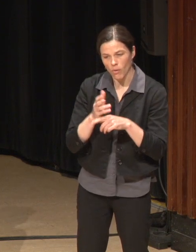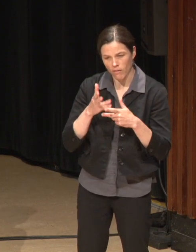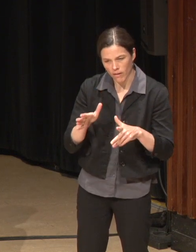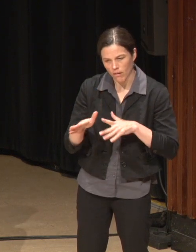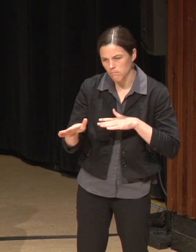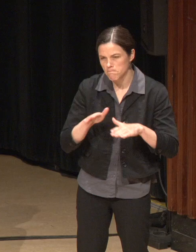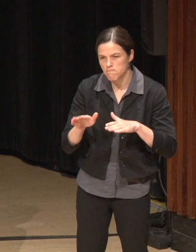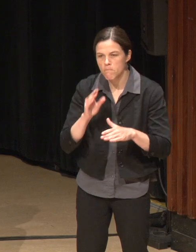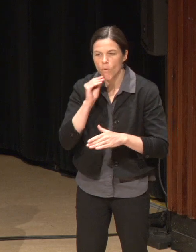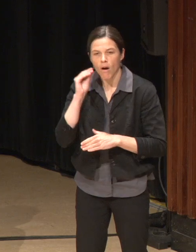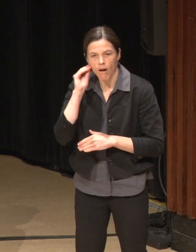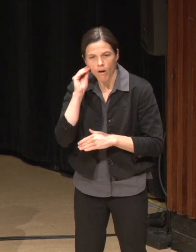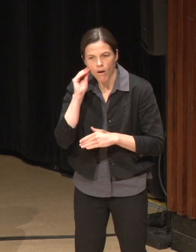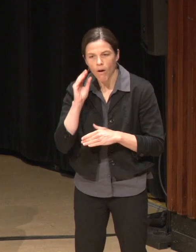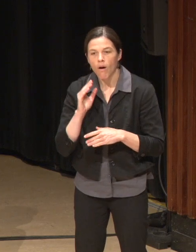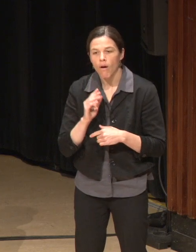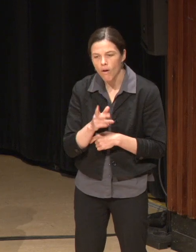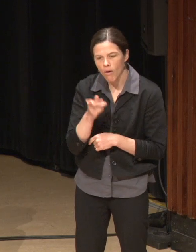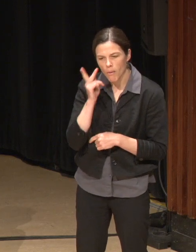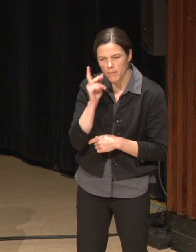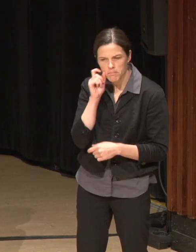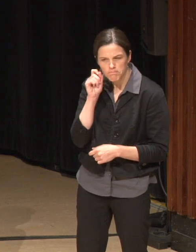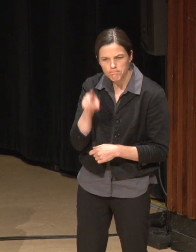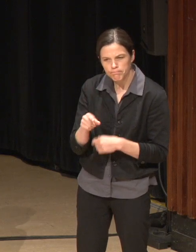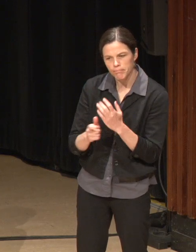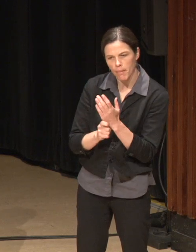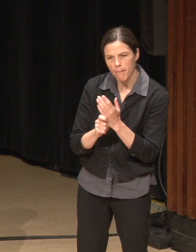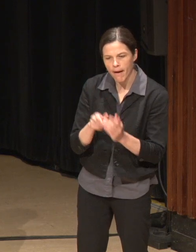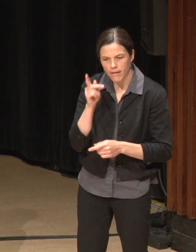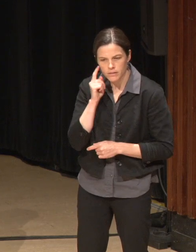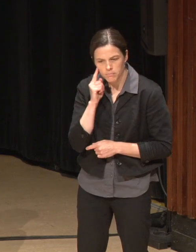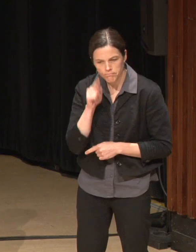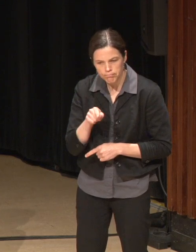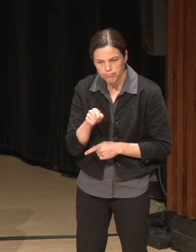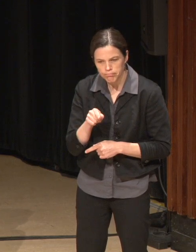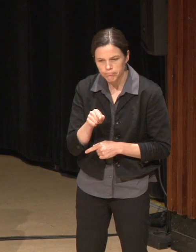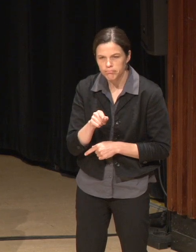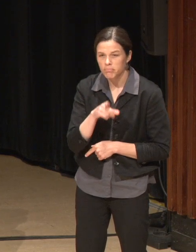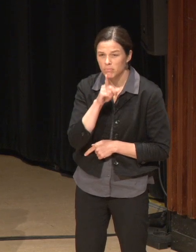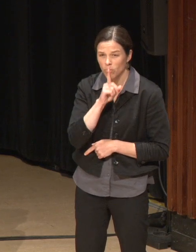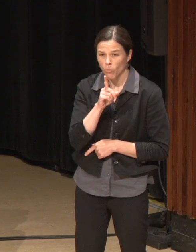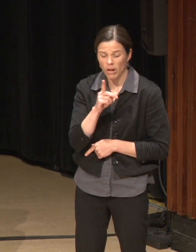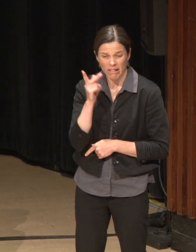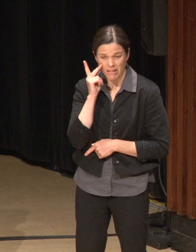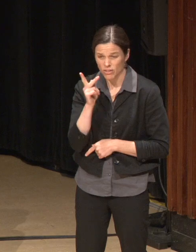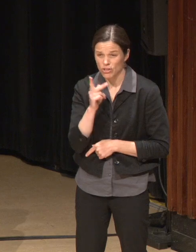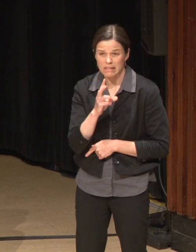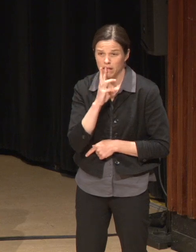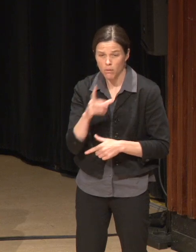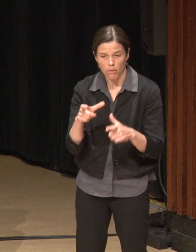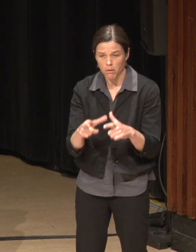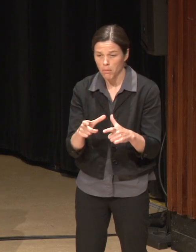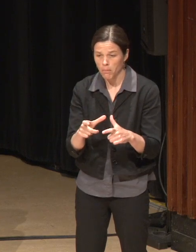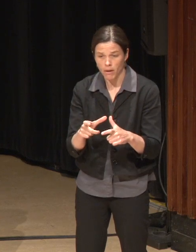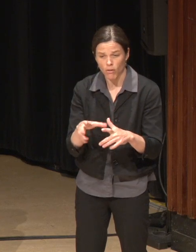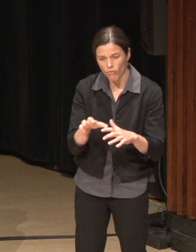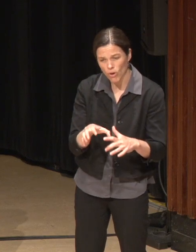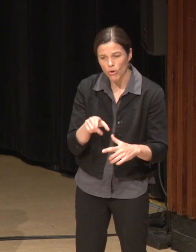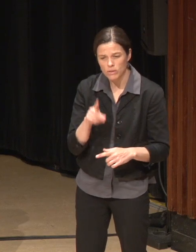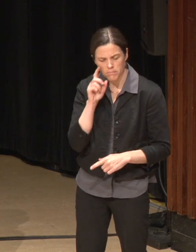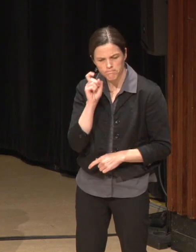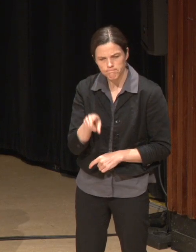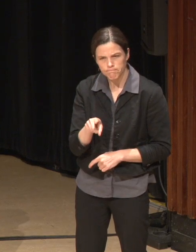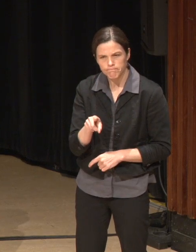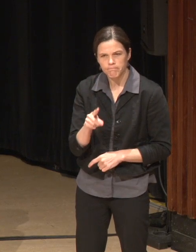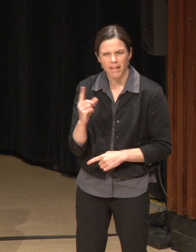mine, he came across a magazine that was partially frozen in a shallow puddle. And for some reason, something